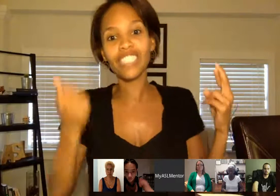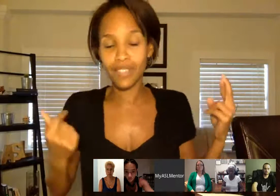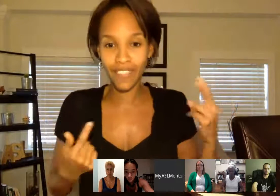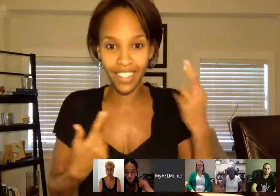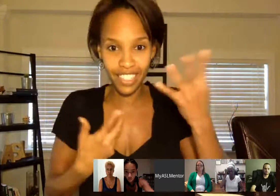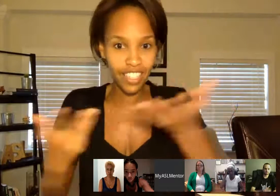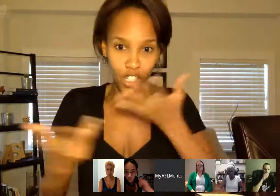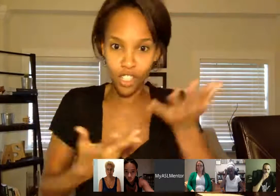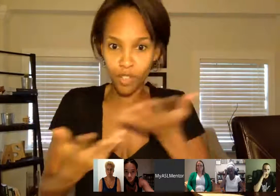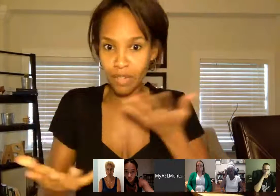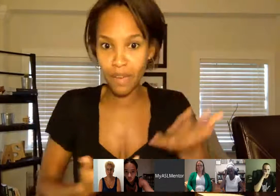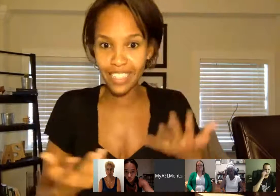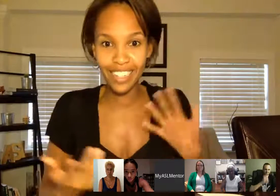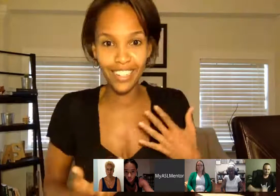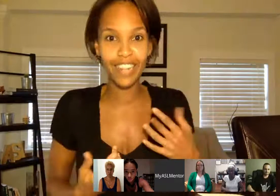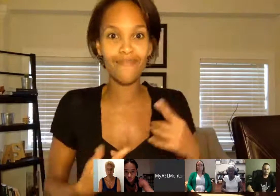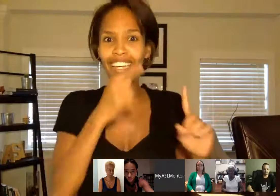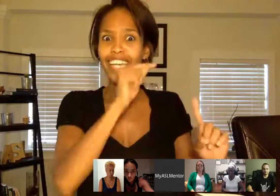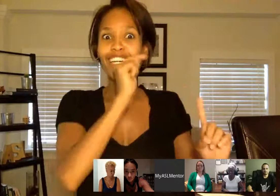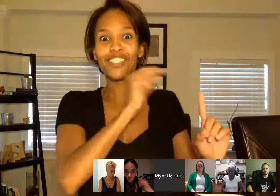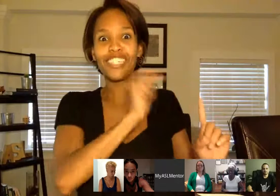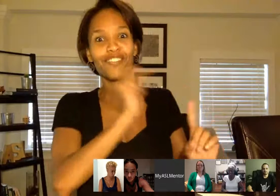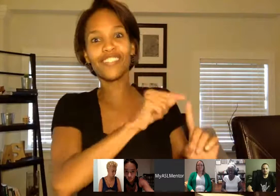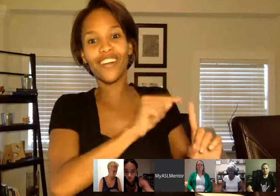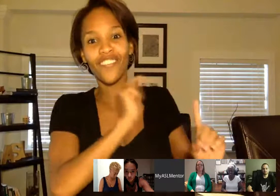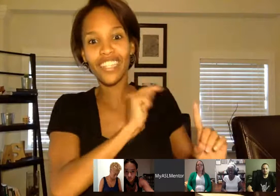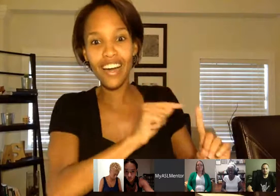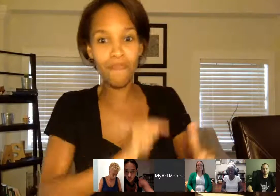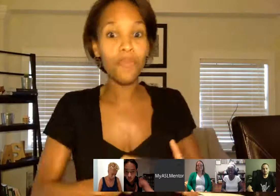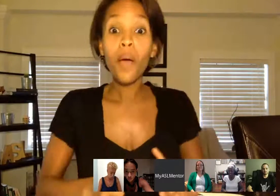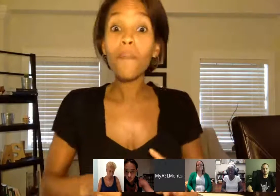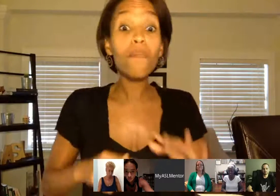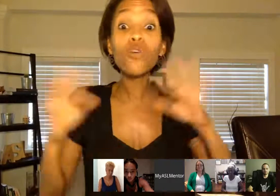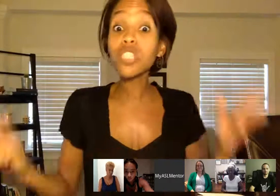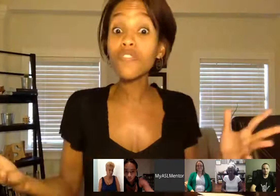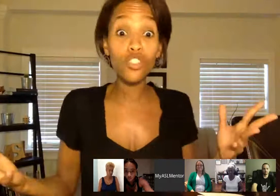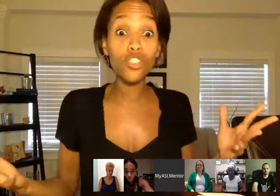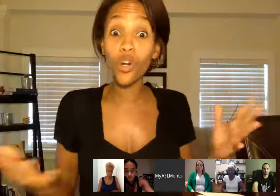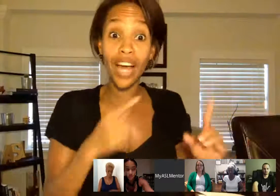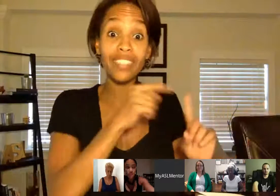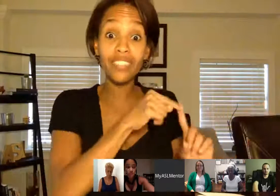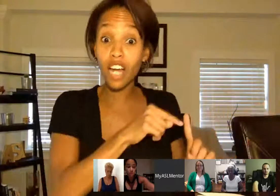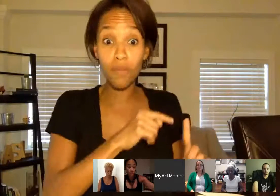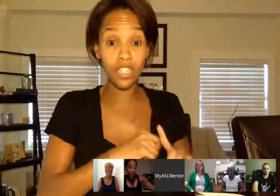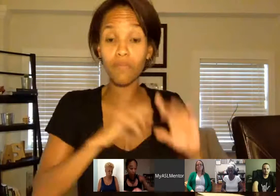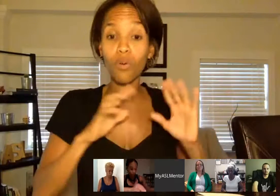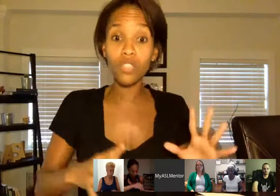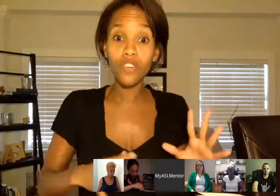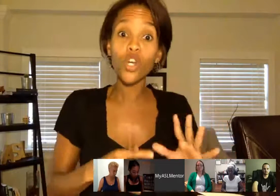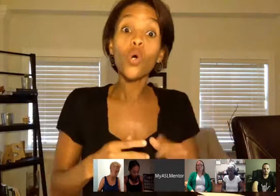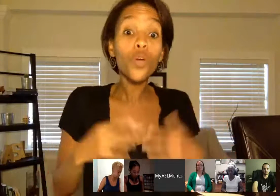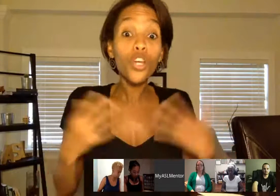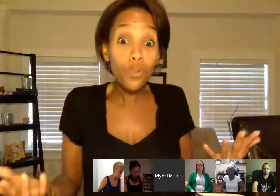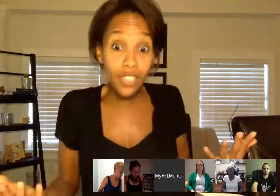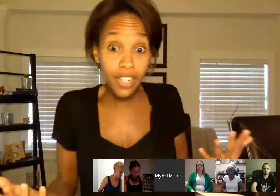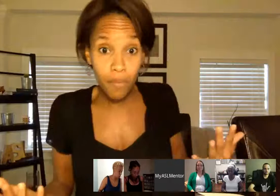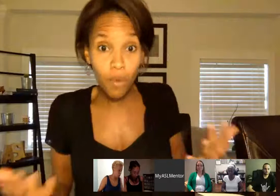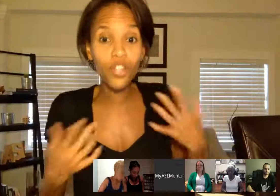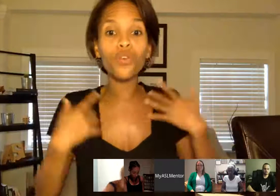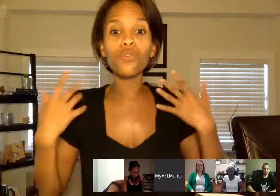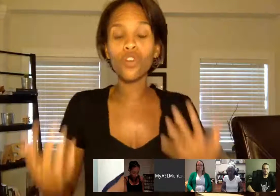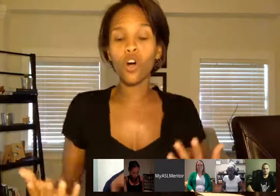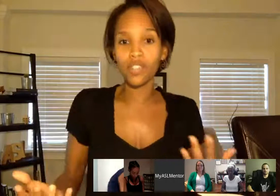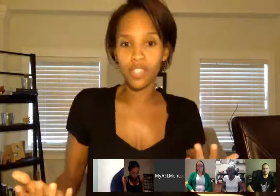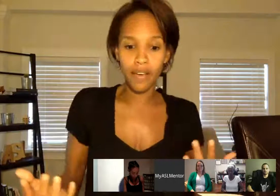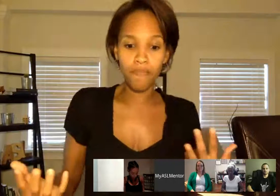giggle every time because I've had this discussion with some of my mentees, and I'm like, she uses it all the time. But most of us don't. That's an anomaly. Most of us, we use it, but we